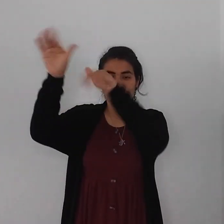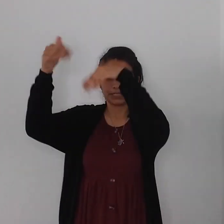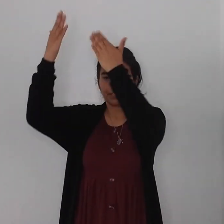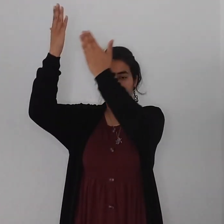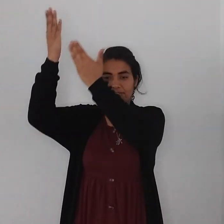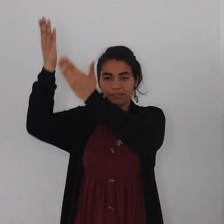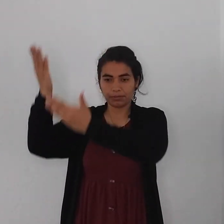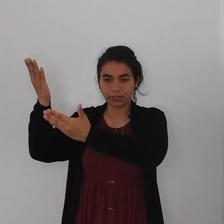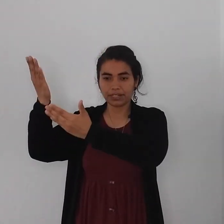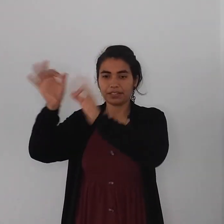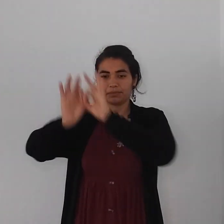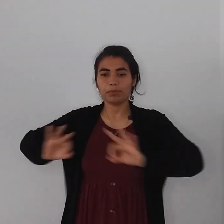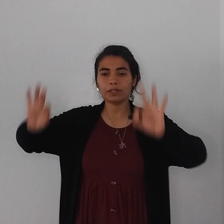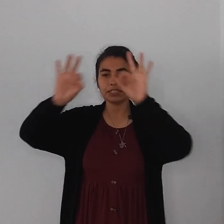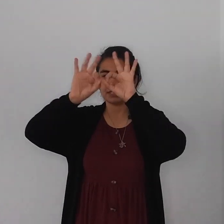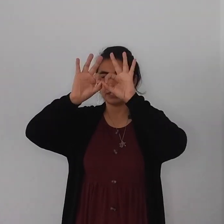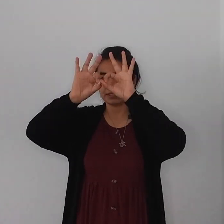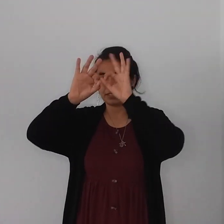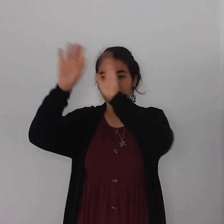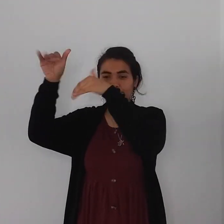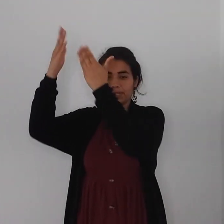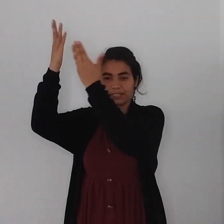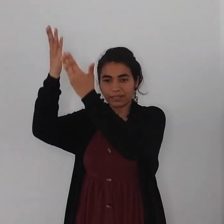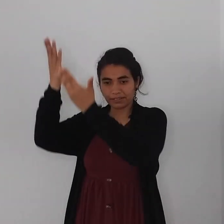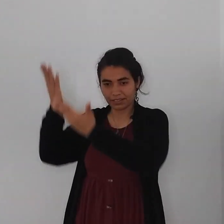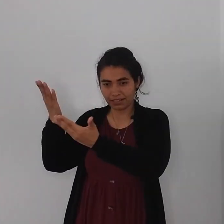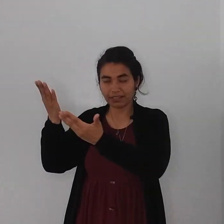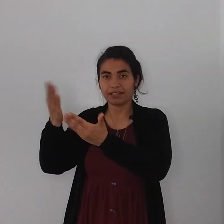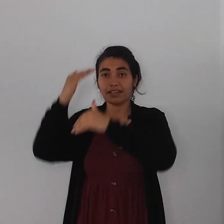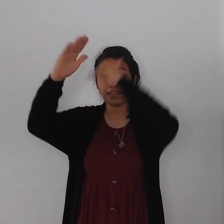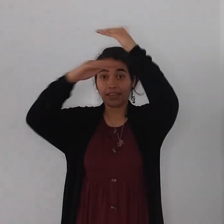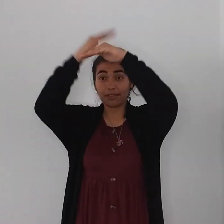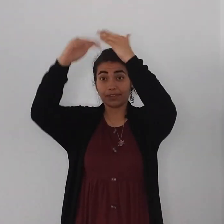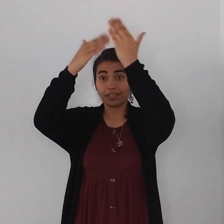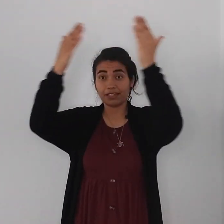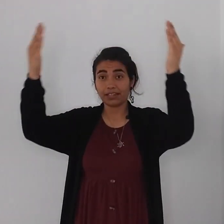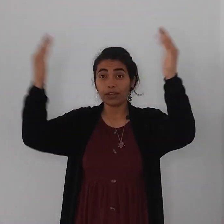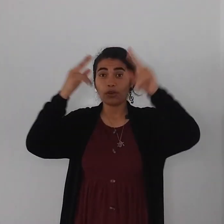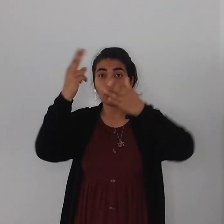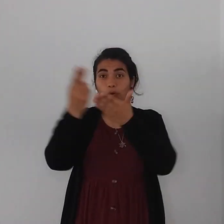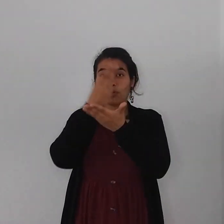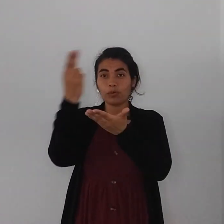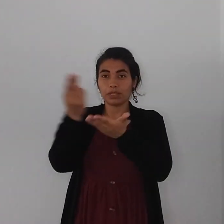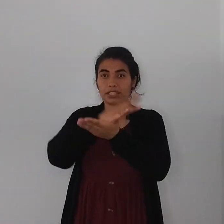present God in front of you up here, and then important, you present them again, and then heaven,